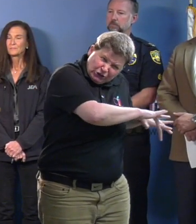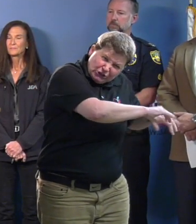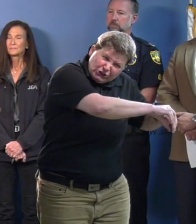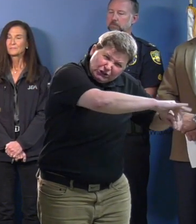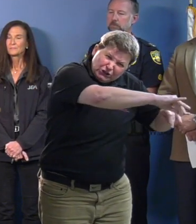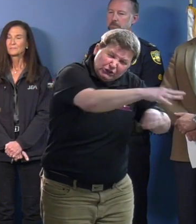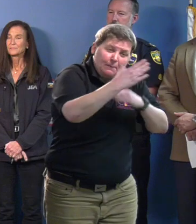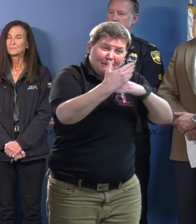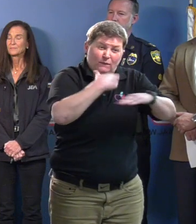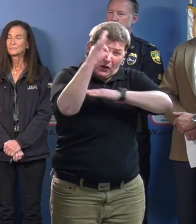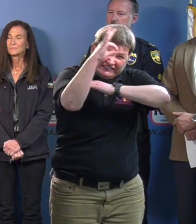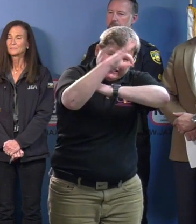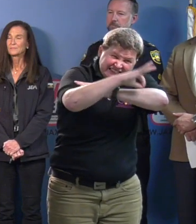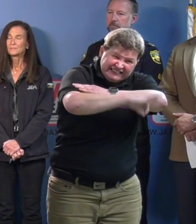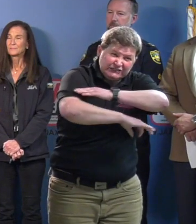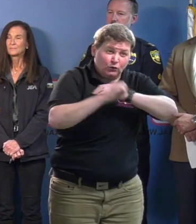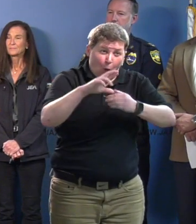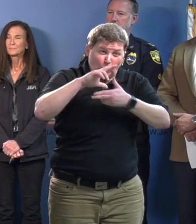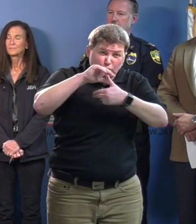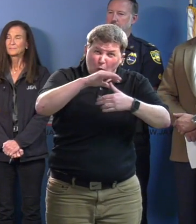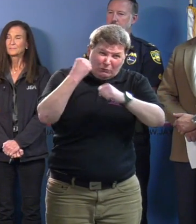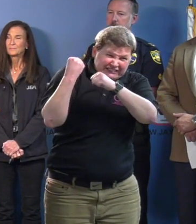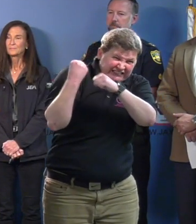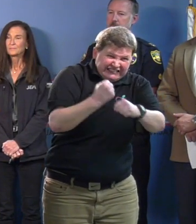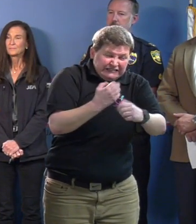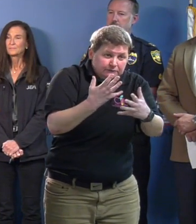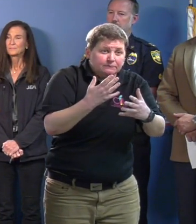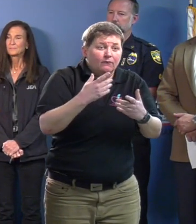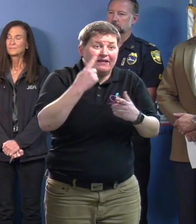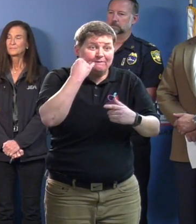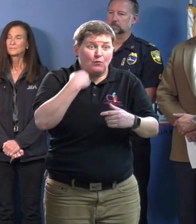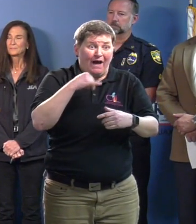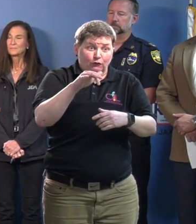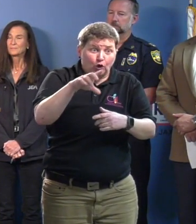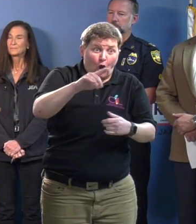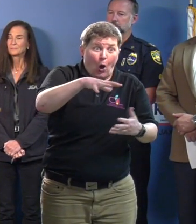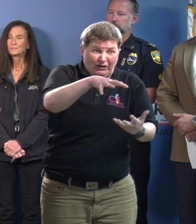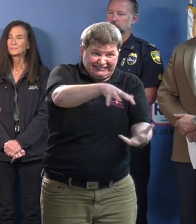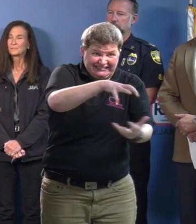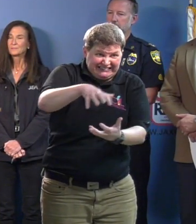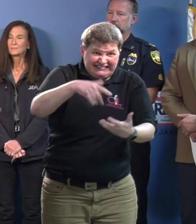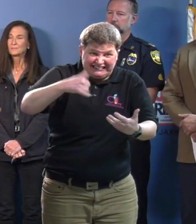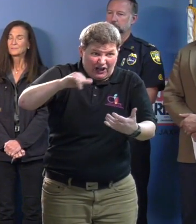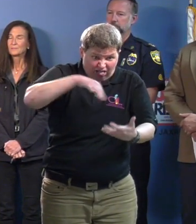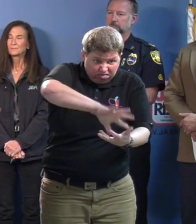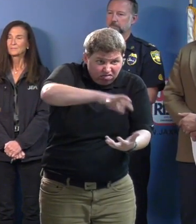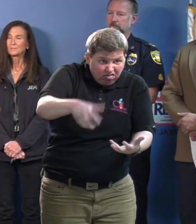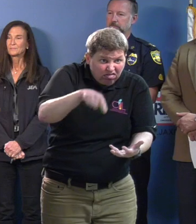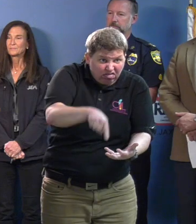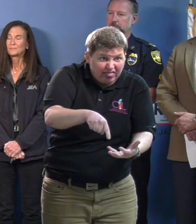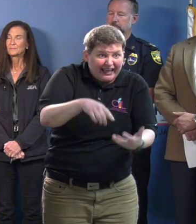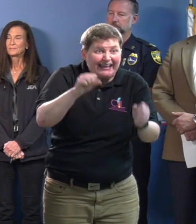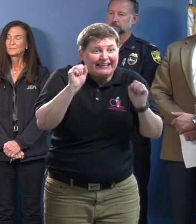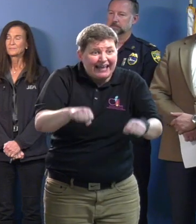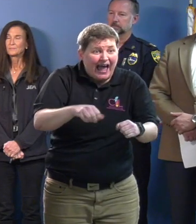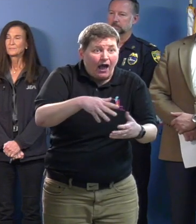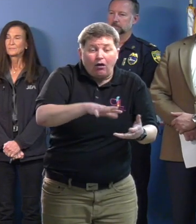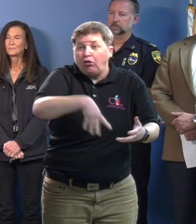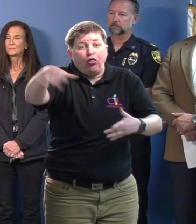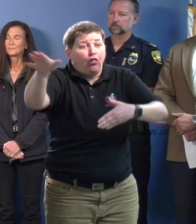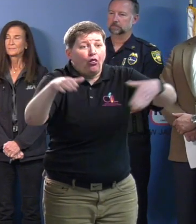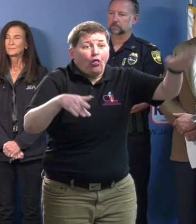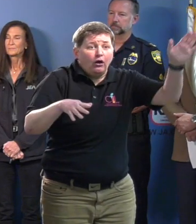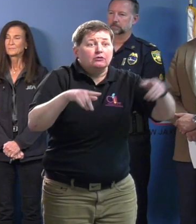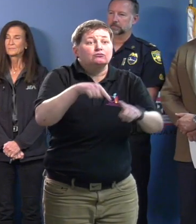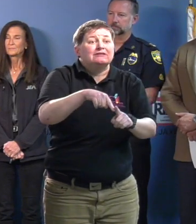too stormy. If you have yard waste that is still in your yard that could become a projectile that has not been picked up at this point,